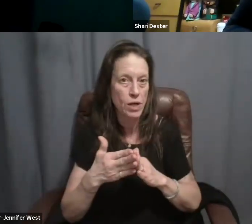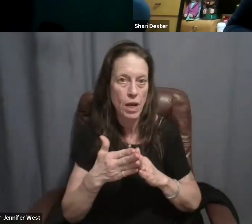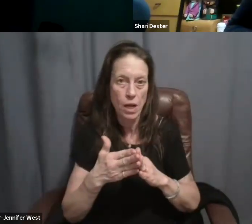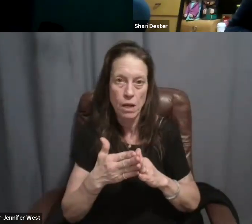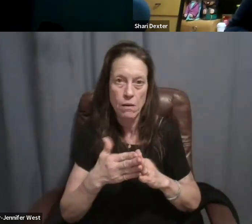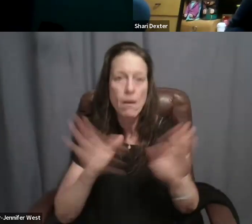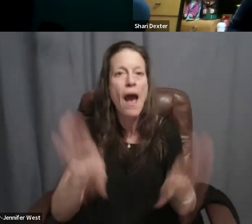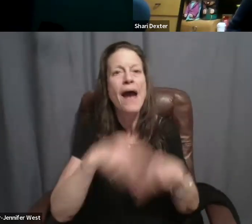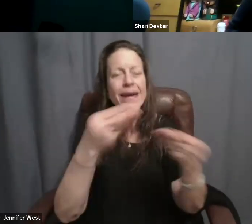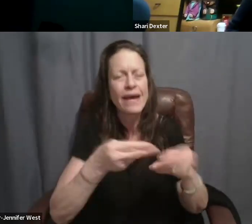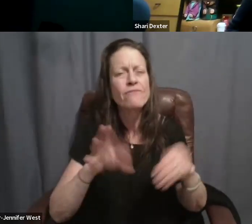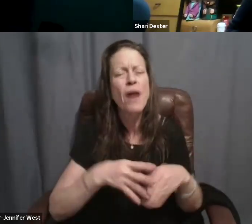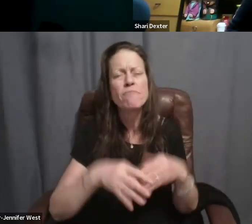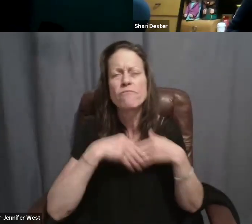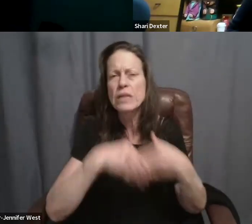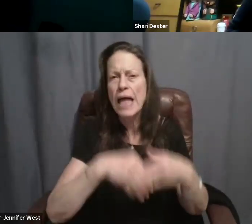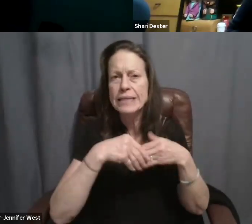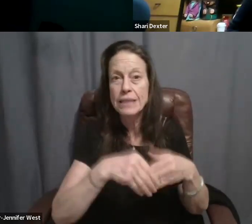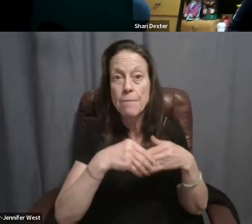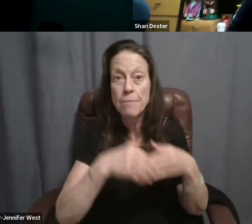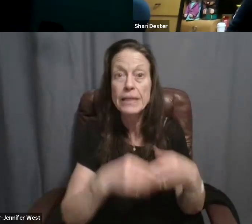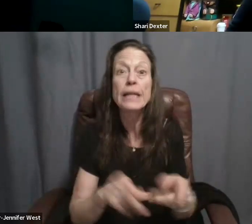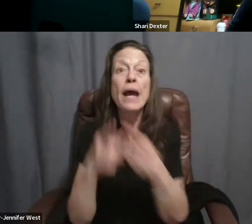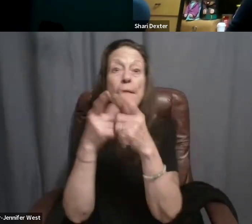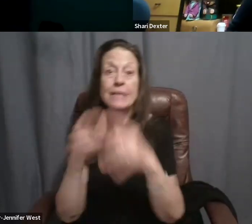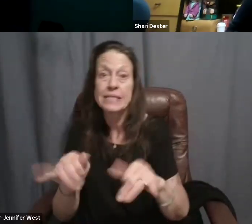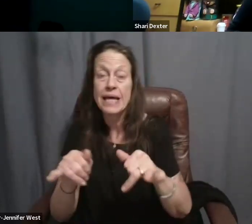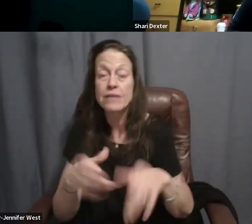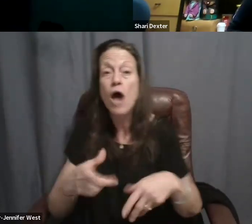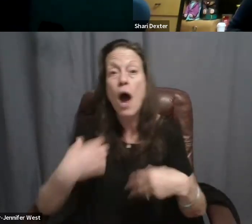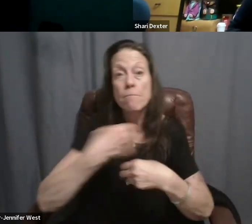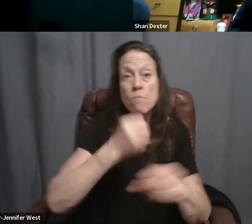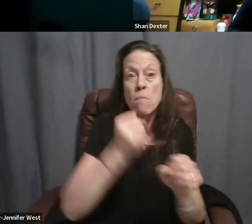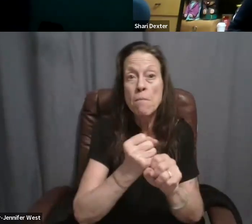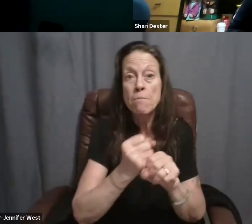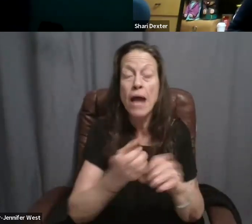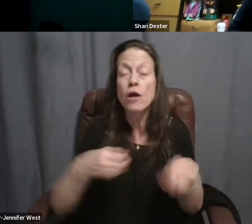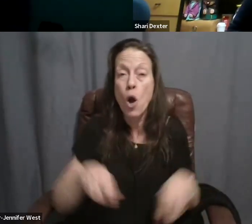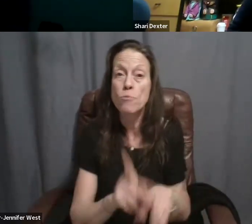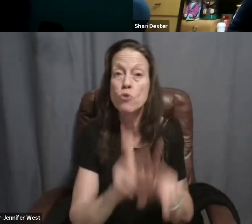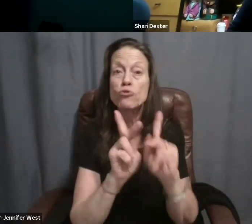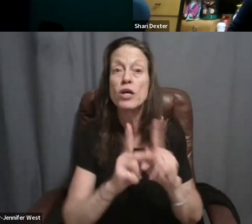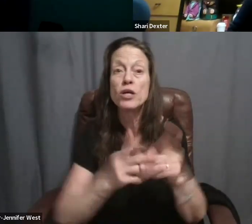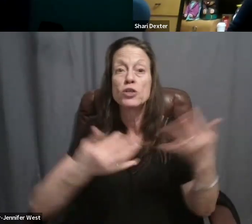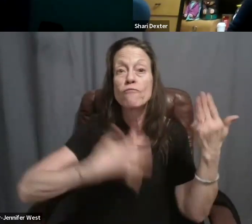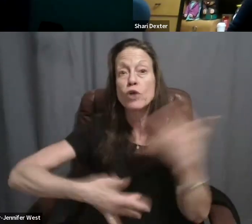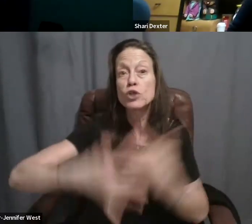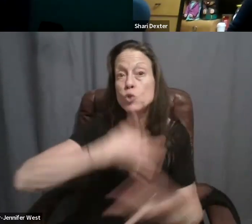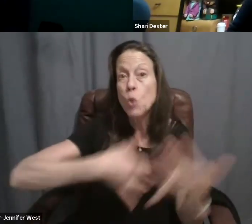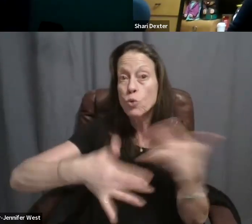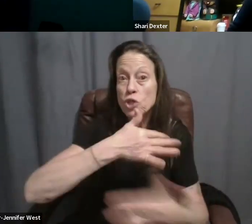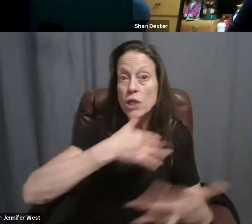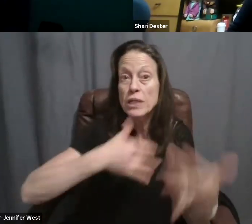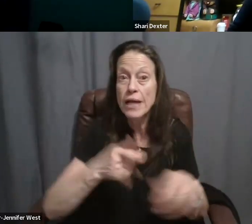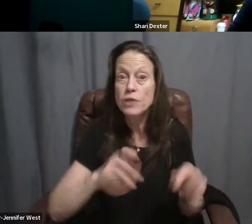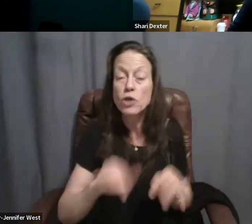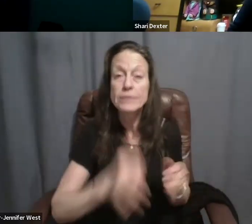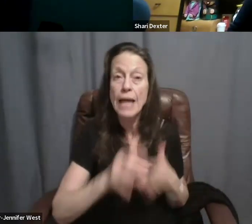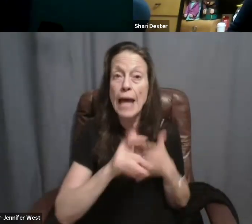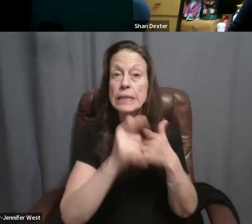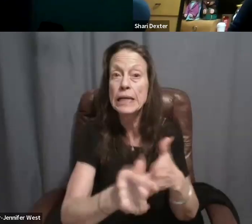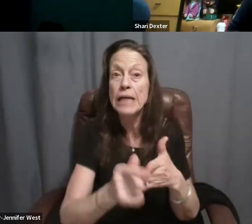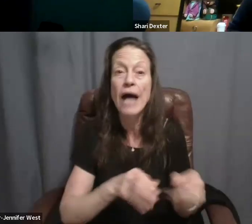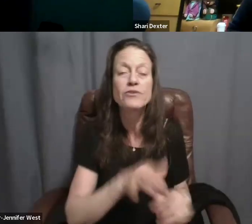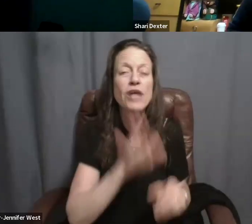lot of flexibility, but also to create those opportunities for socialization and for them to really direct what they want to do in their lives to